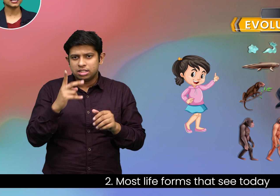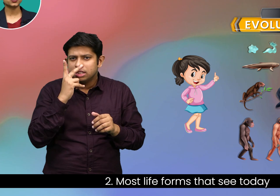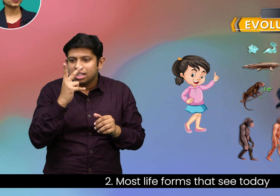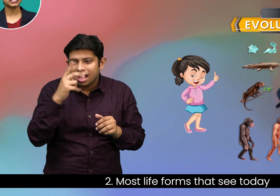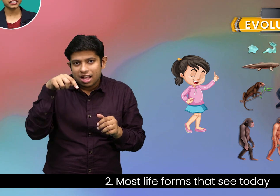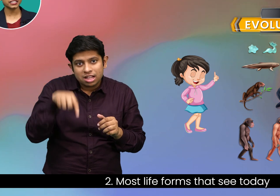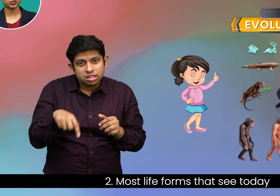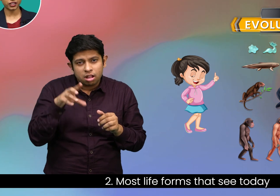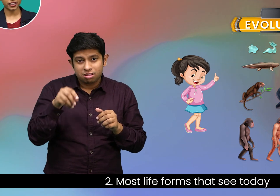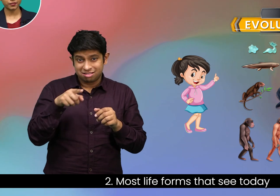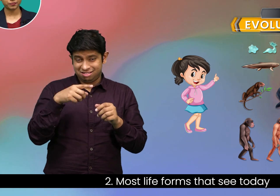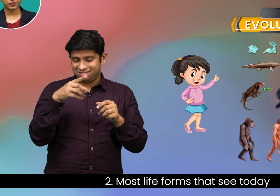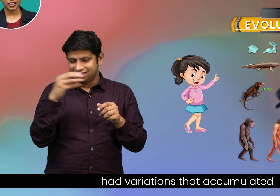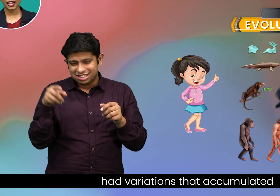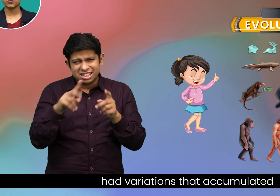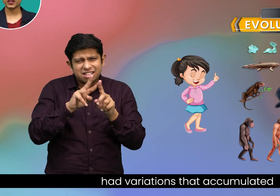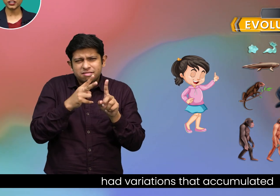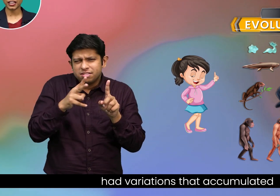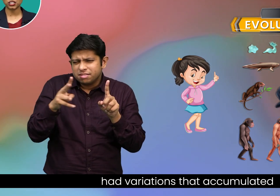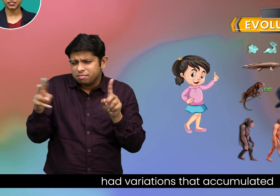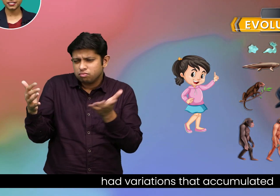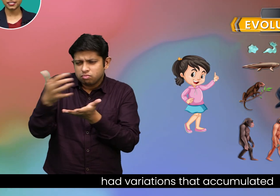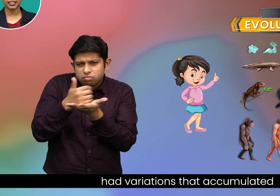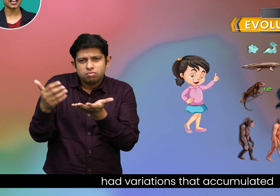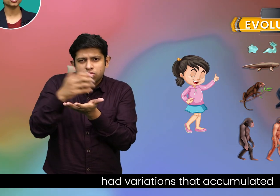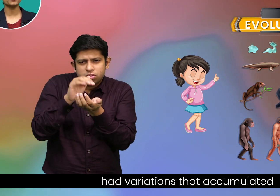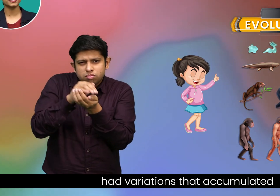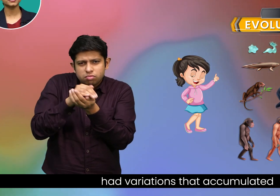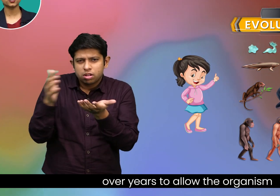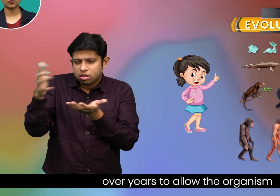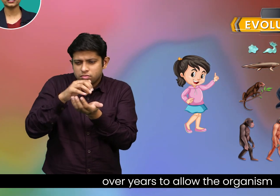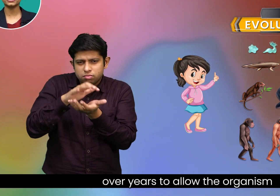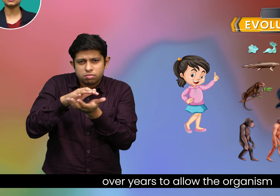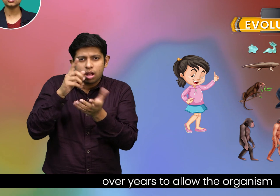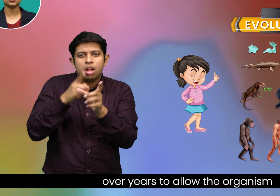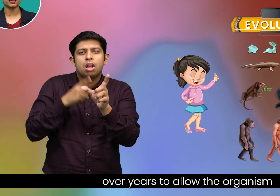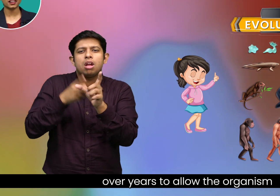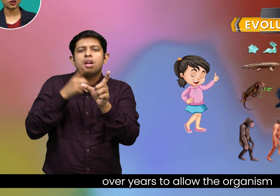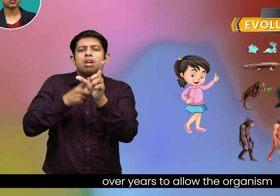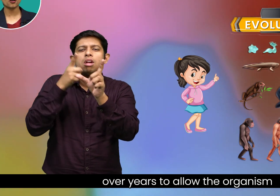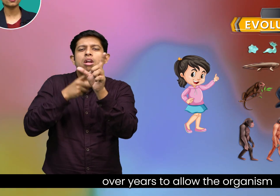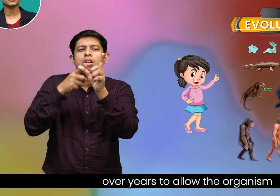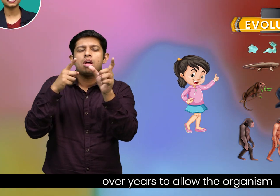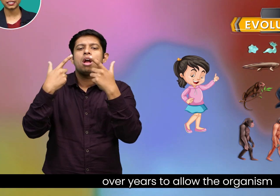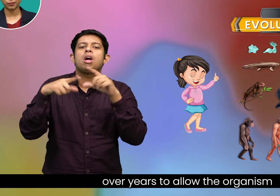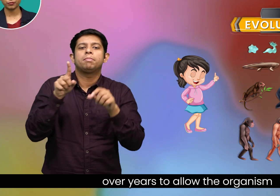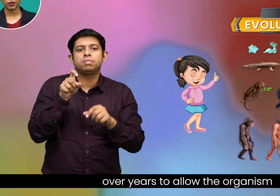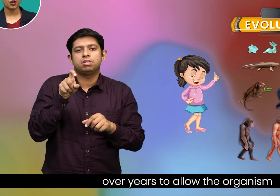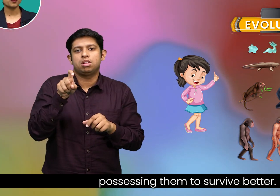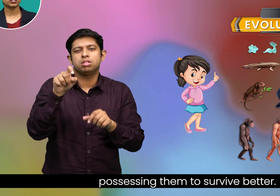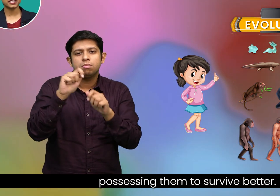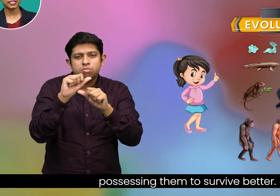forms that we see today had variations that accumulated over years to allow the